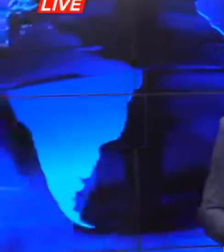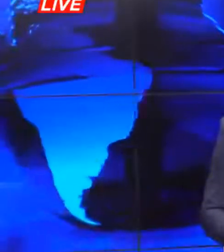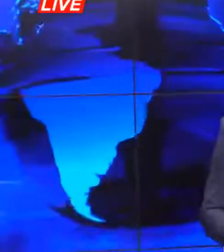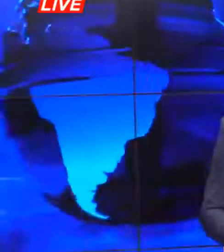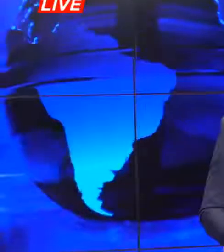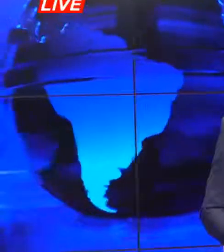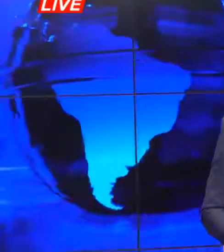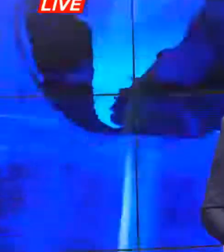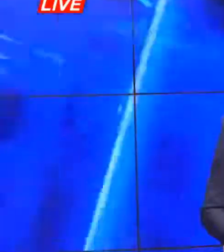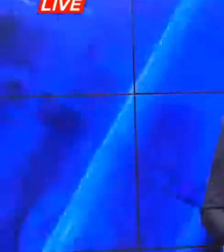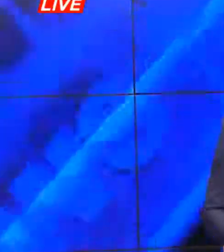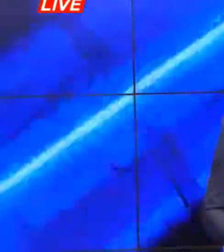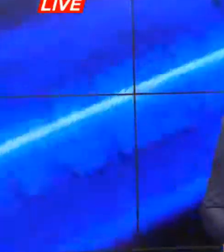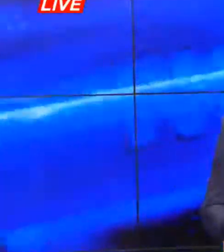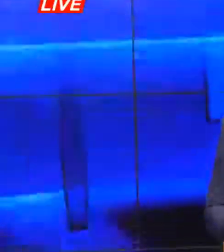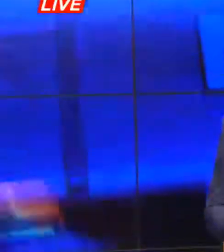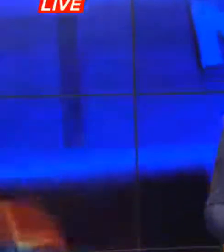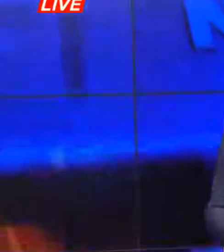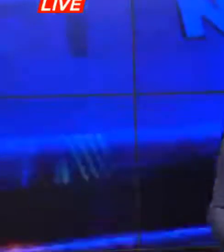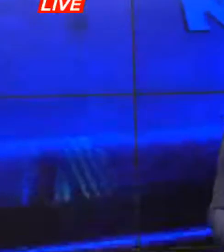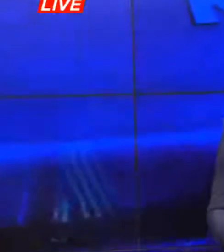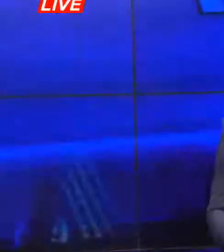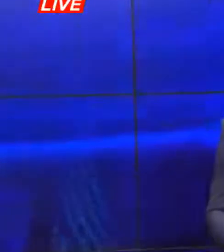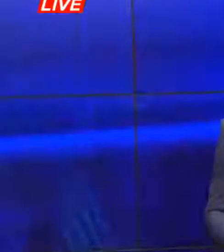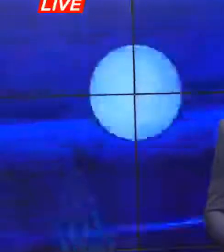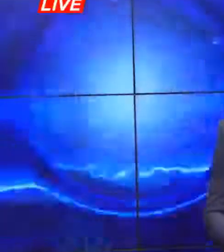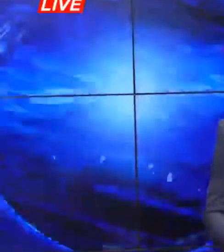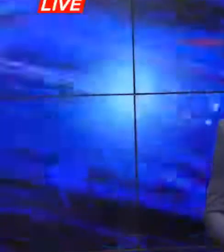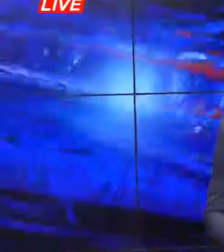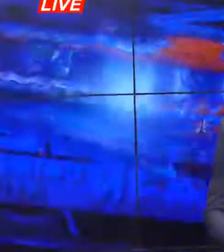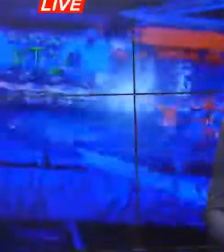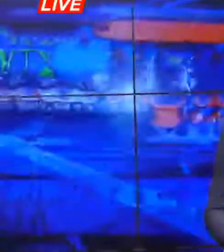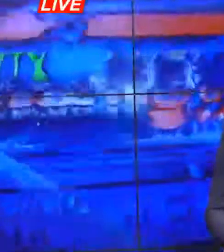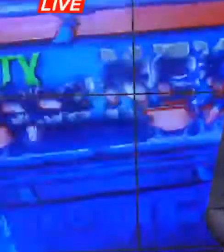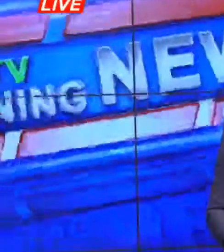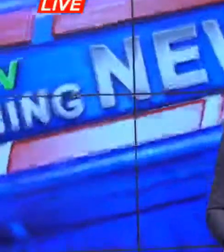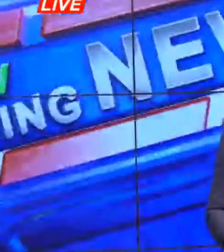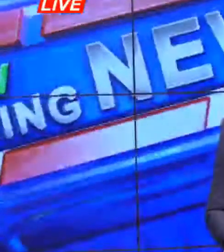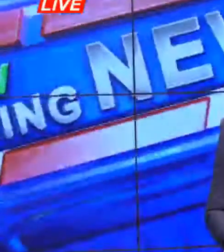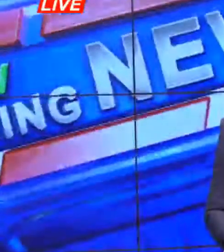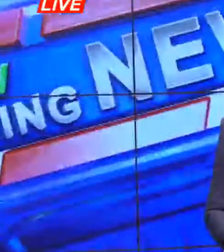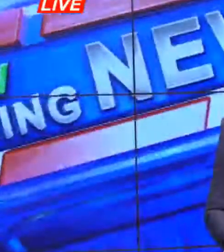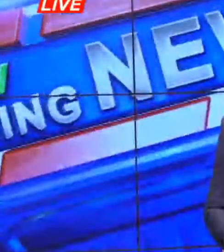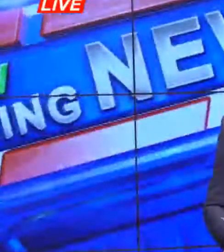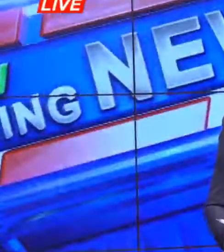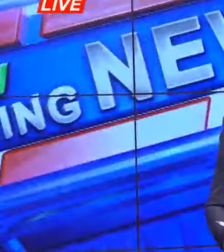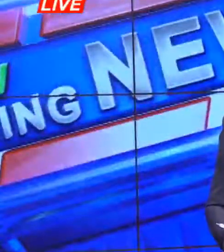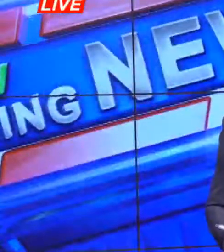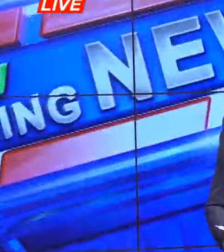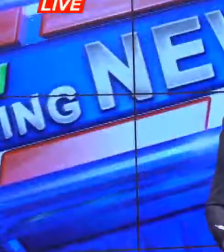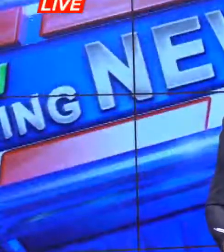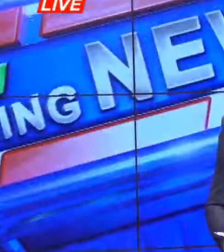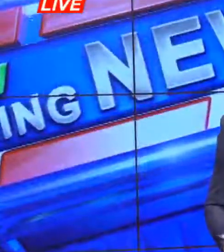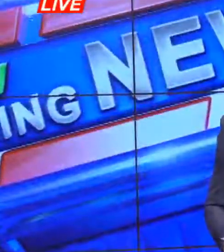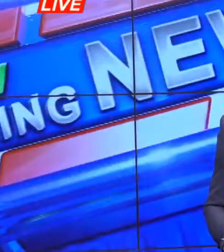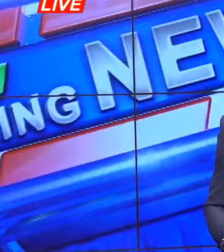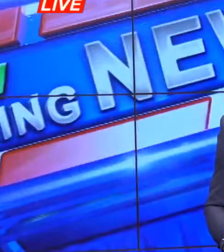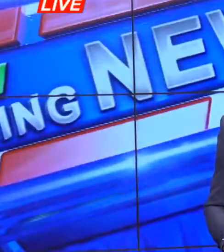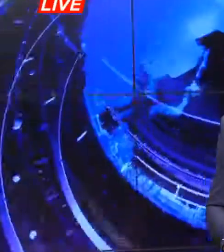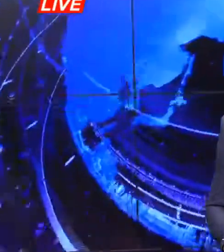na kumasi fonswe wye nwamu diyaba. Na nube tumia buwe ye pami ya tumia nisa nyebi ya yare anu asi etre. Anase fufurubi nso